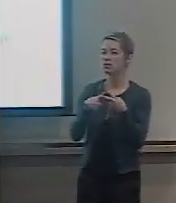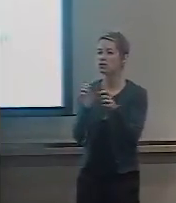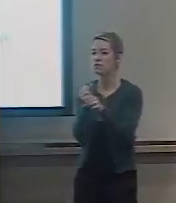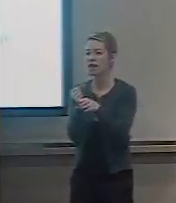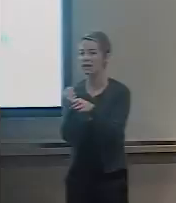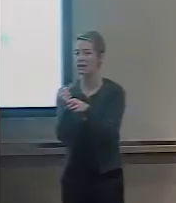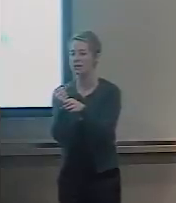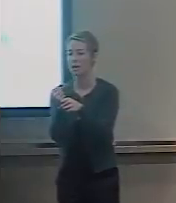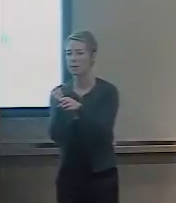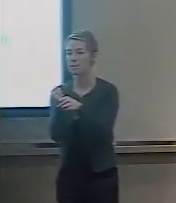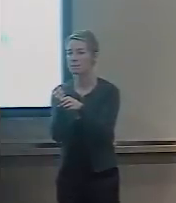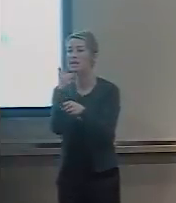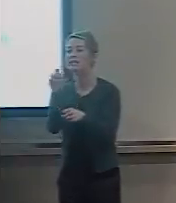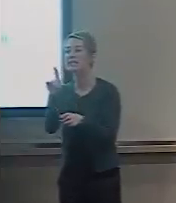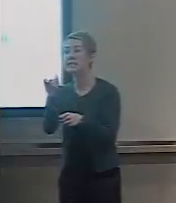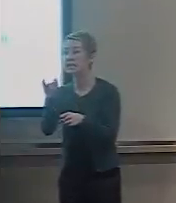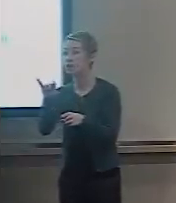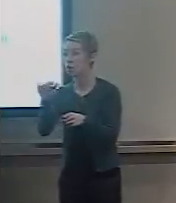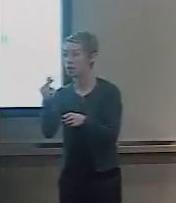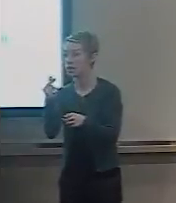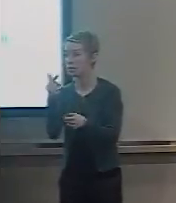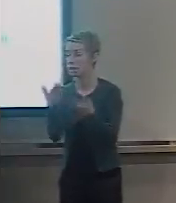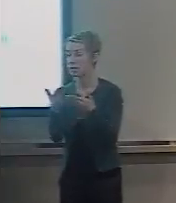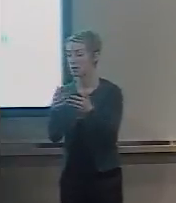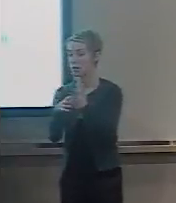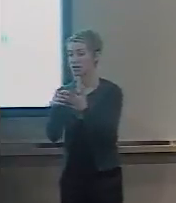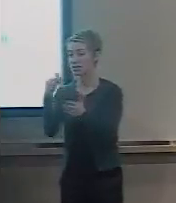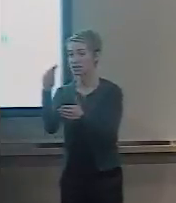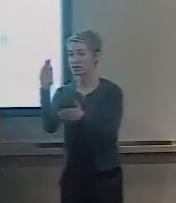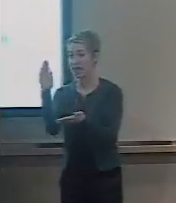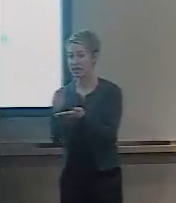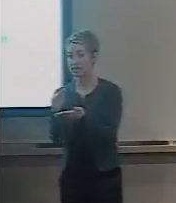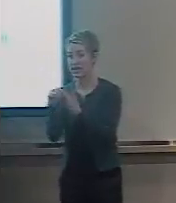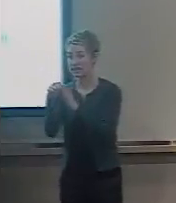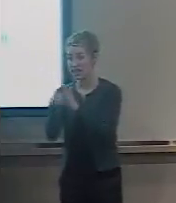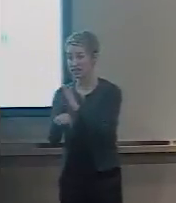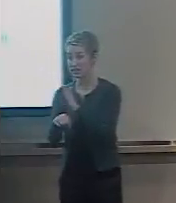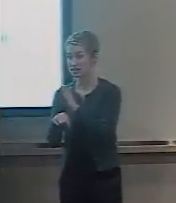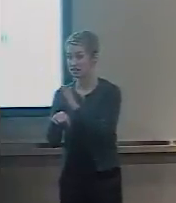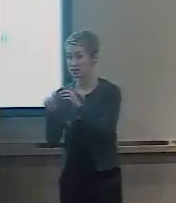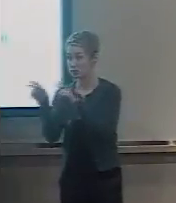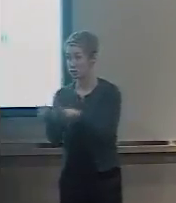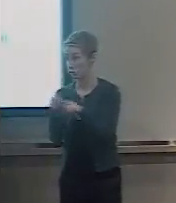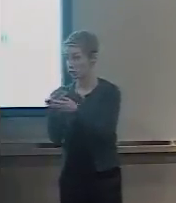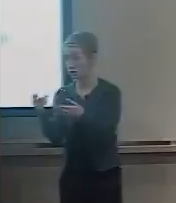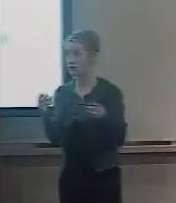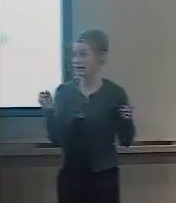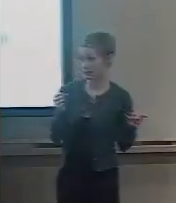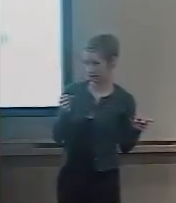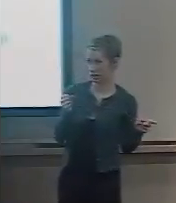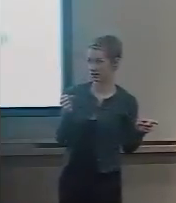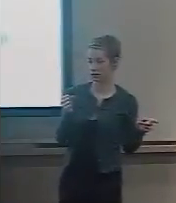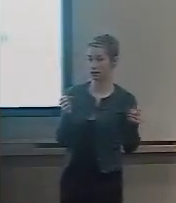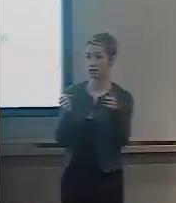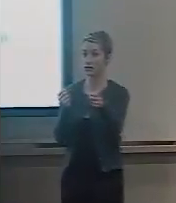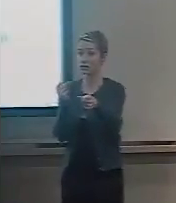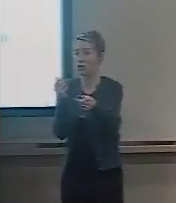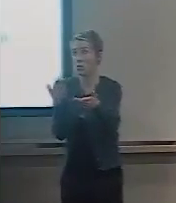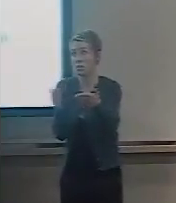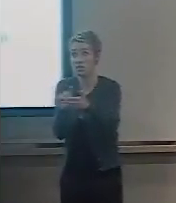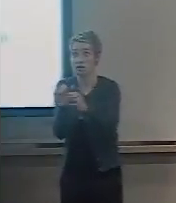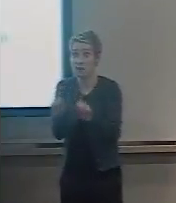decoding requires less intensive computing resources. It does, yes. Okay, then it might be possible on